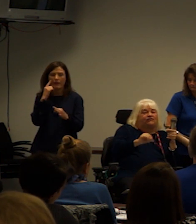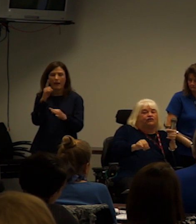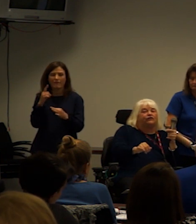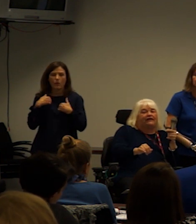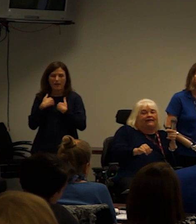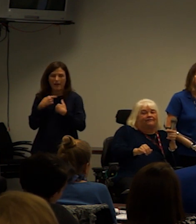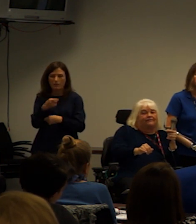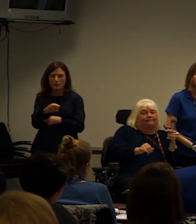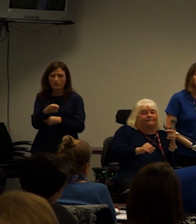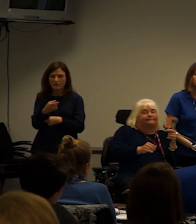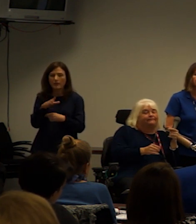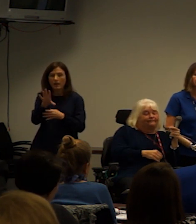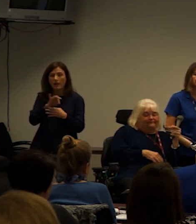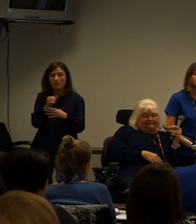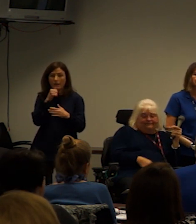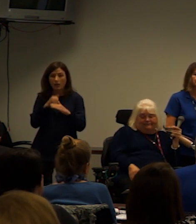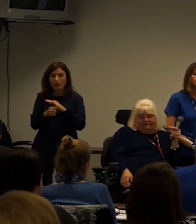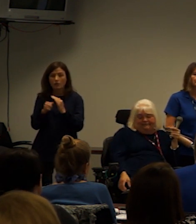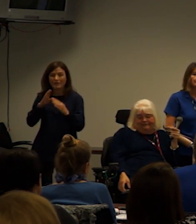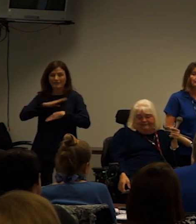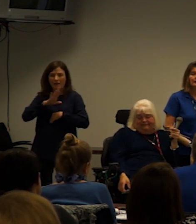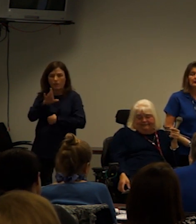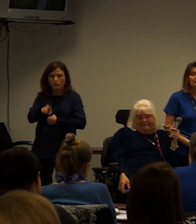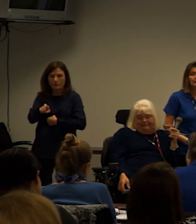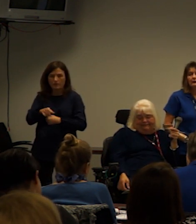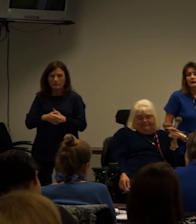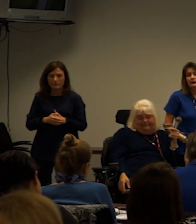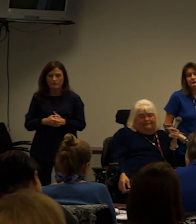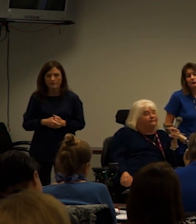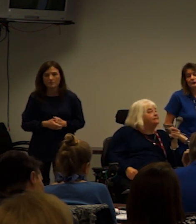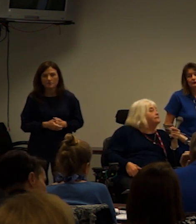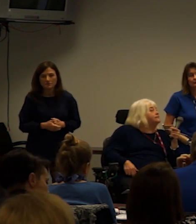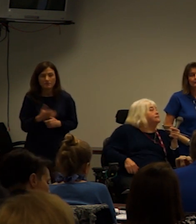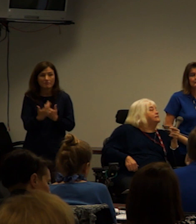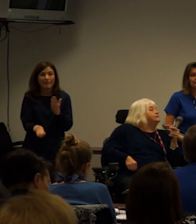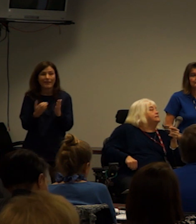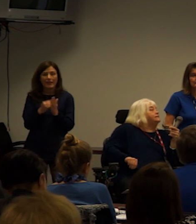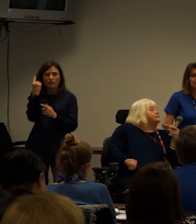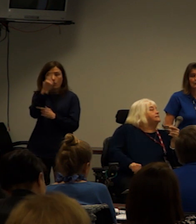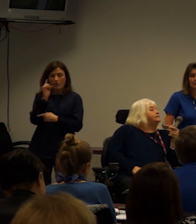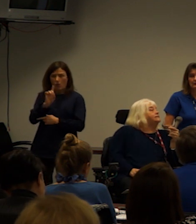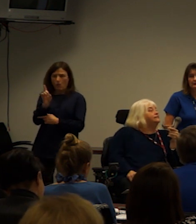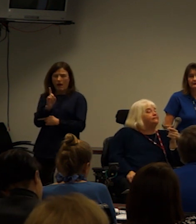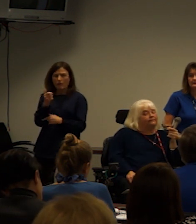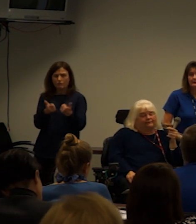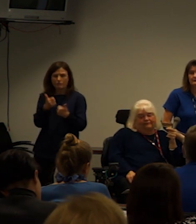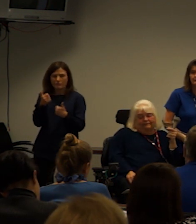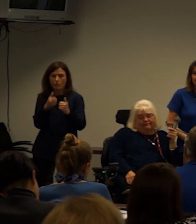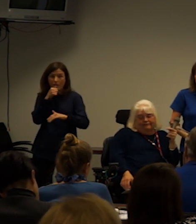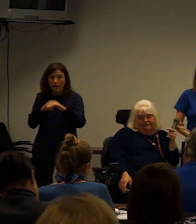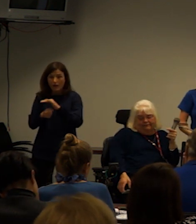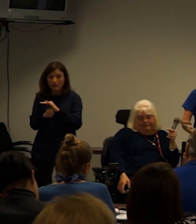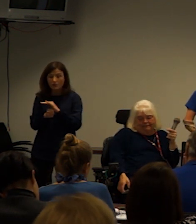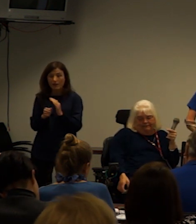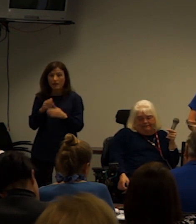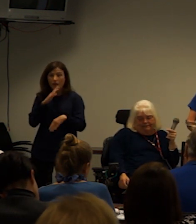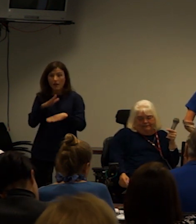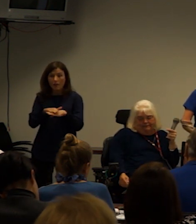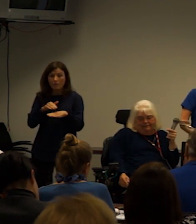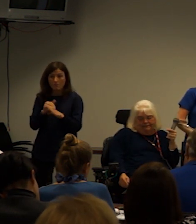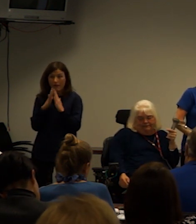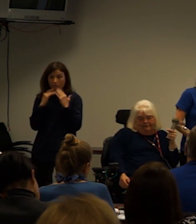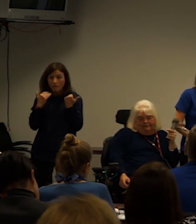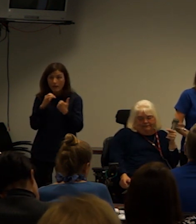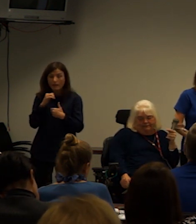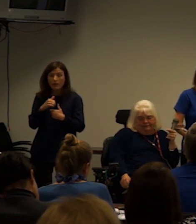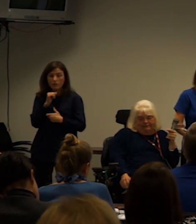that meets your needs. So again, if you're wondering where the shelters are and if it's pet friendly or not, you can call